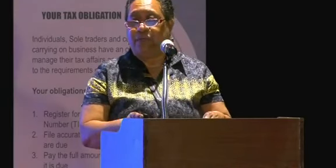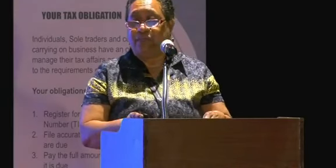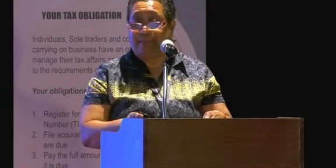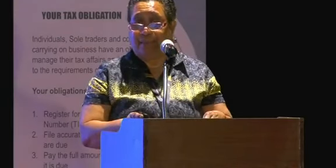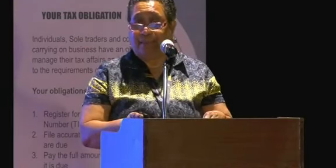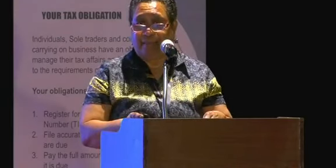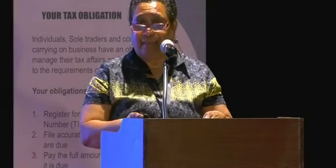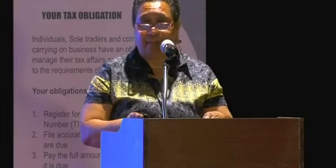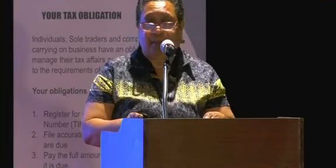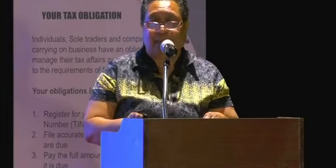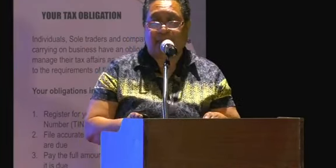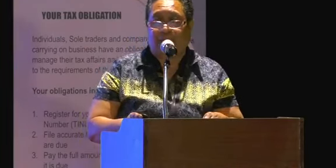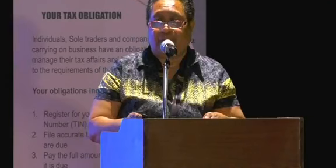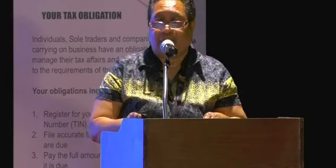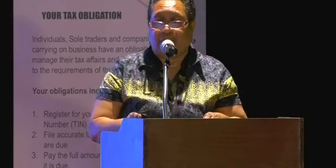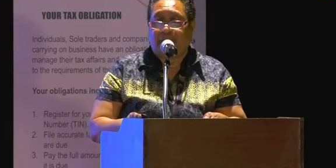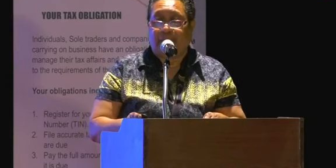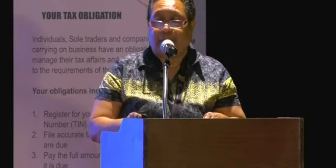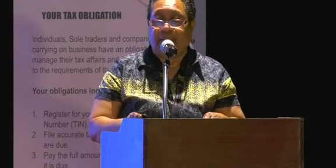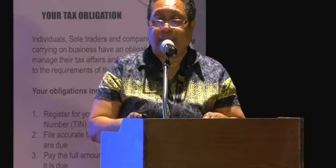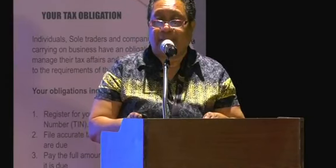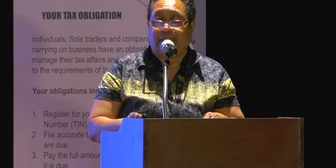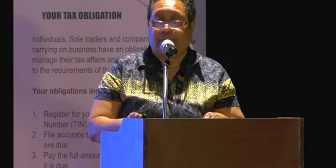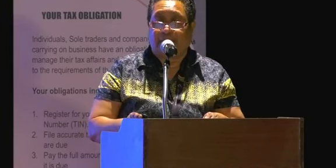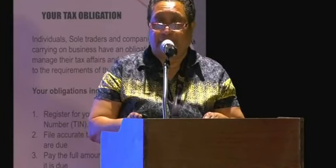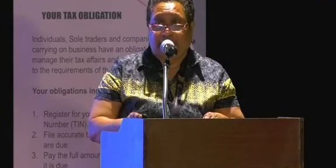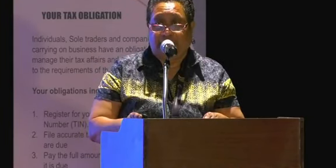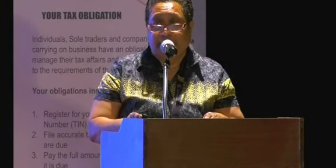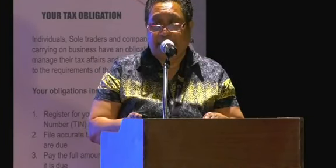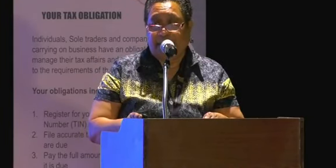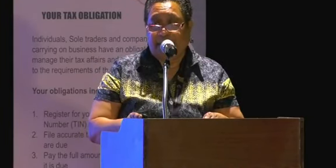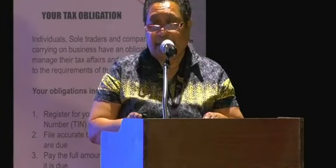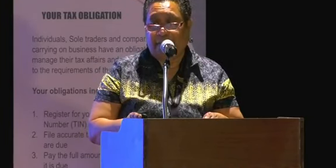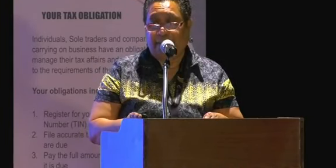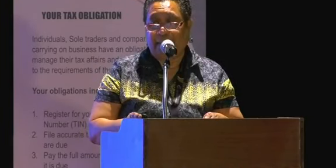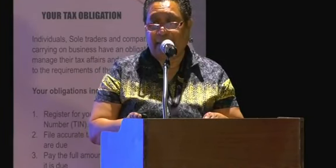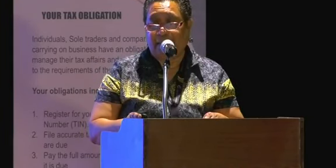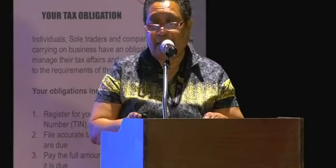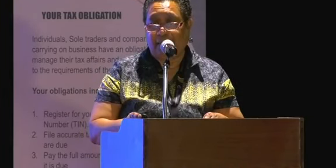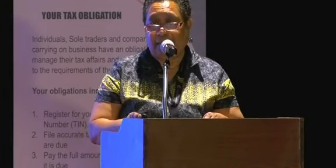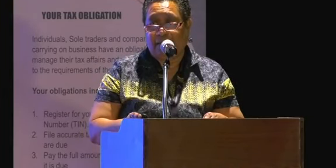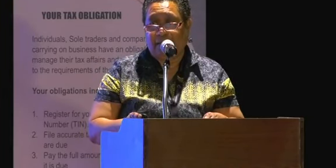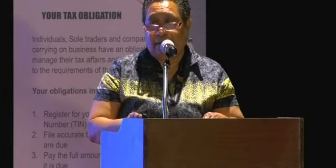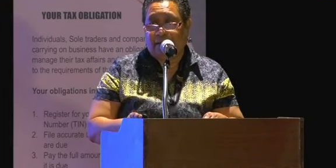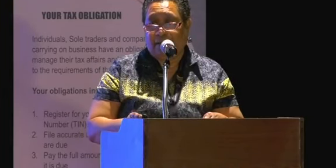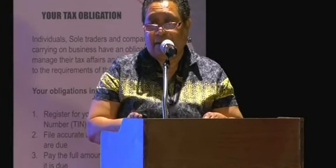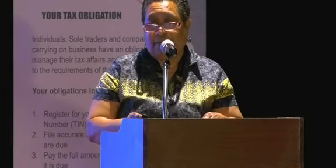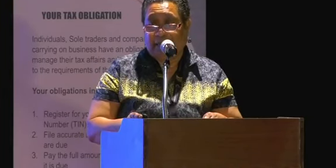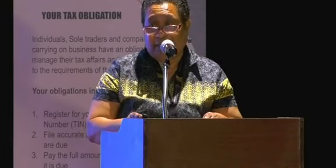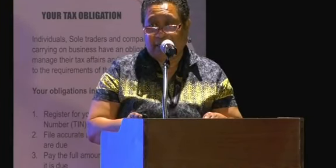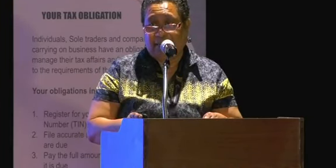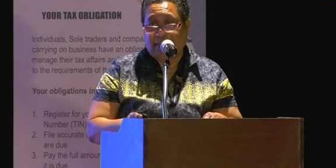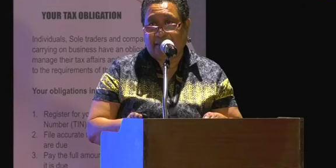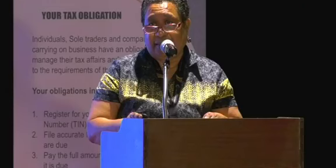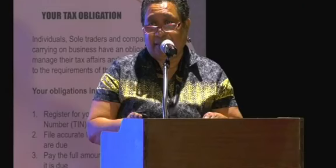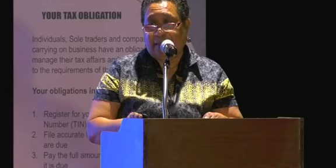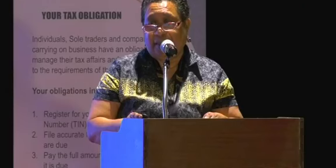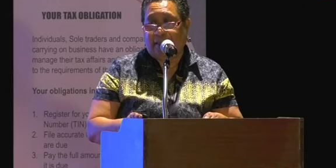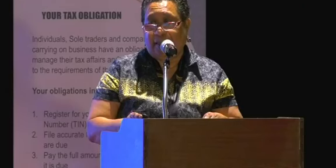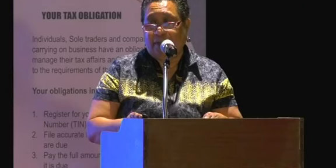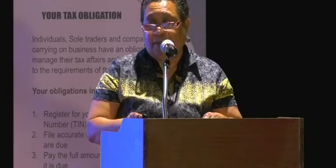salary and wages tax. Okay, this is a monthly